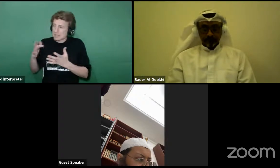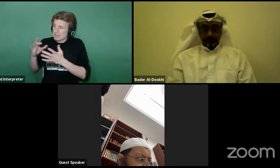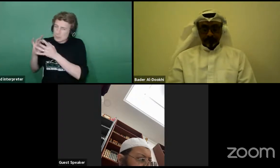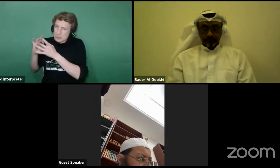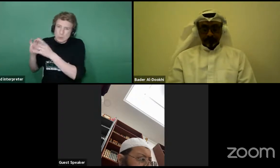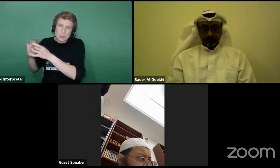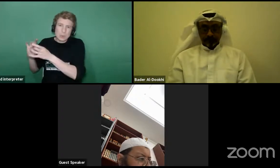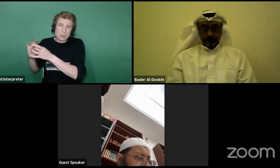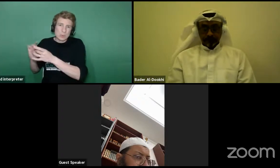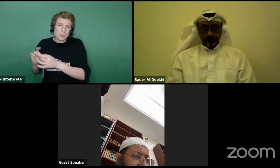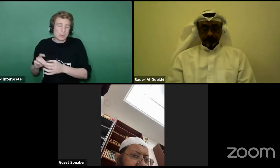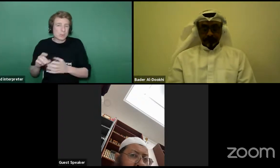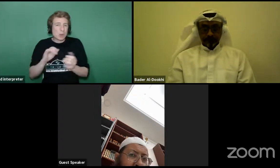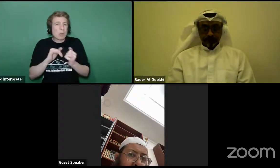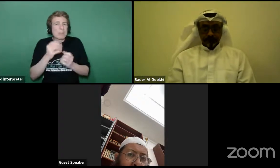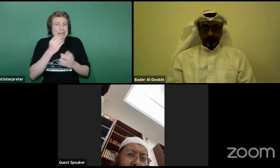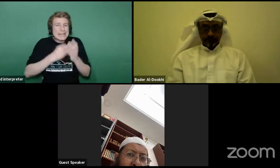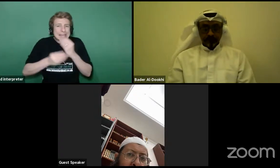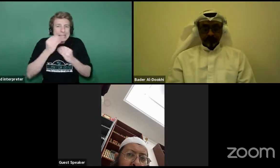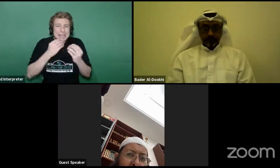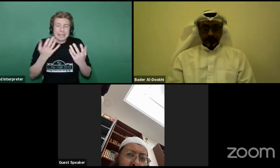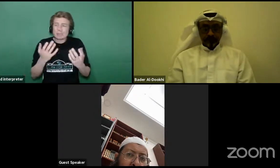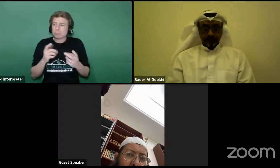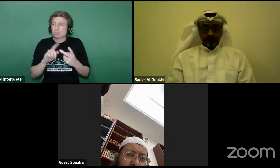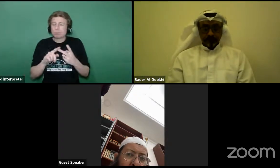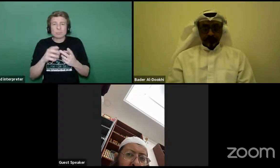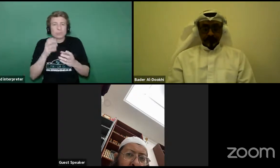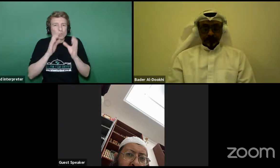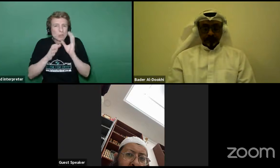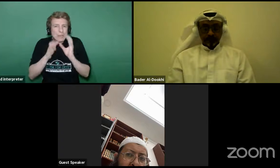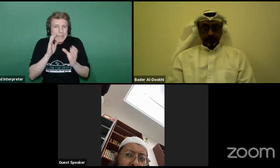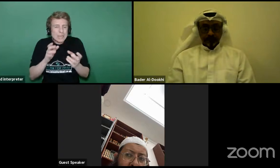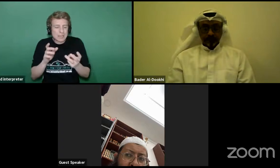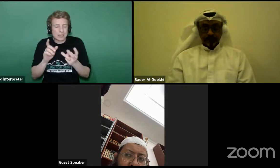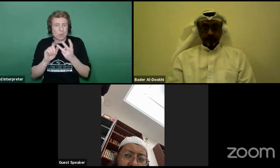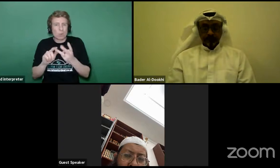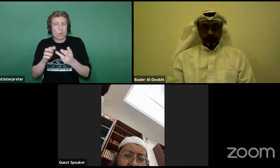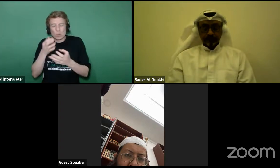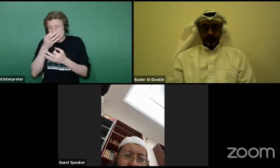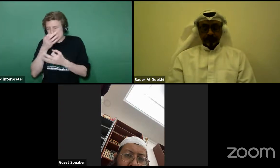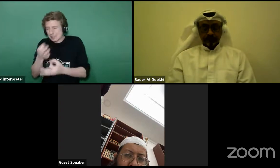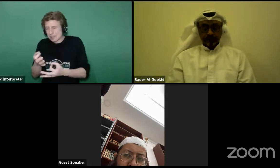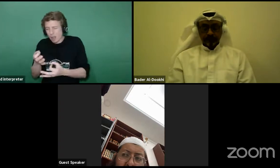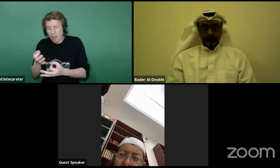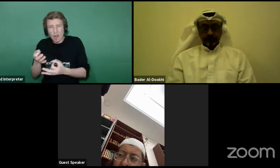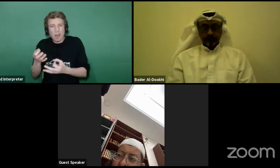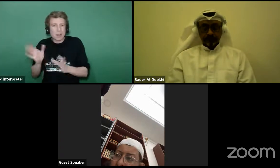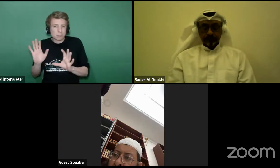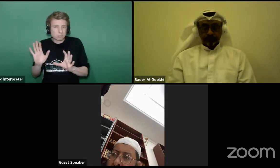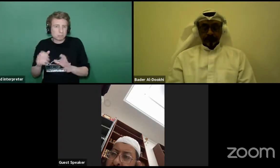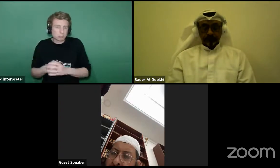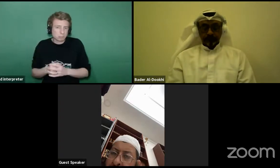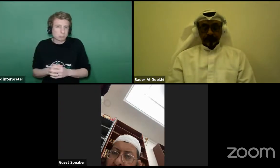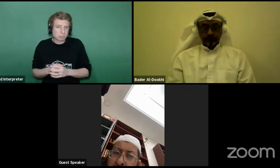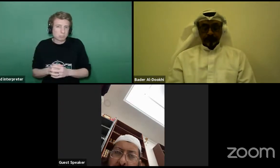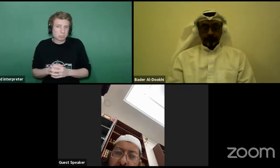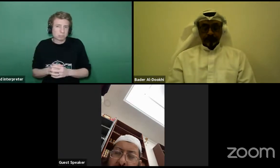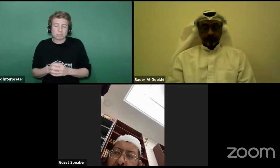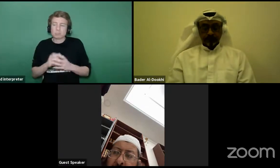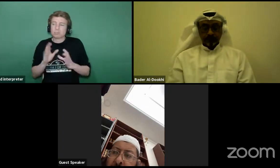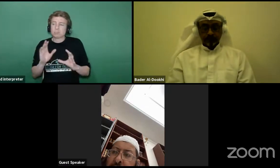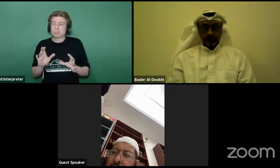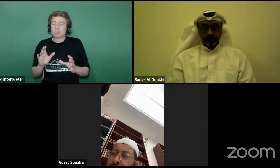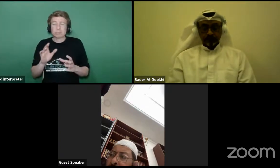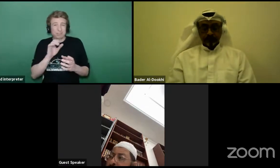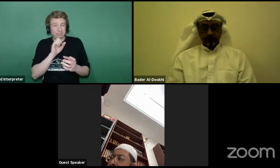Whether it's the eating or the drinking or the fulfillment of their desires. And their leaving off